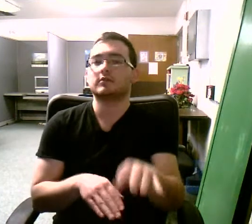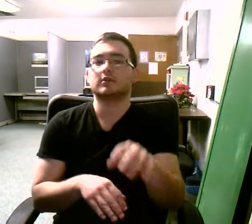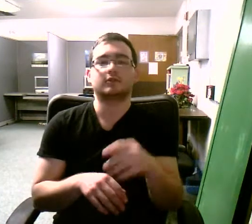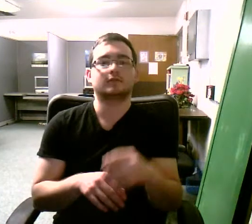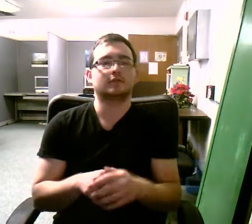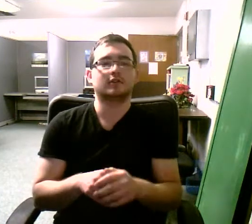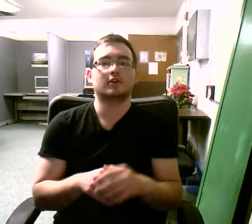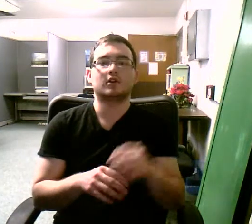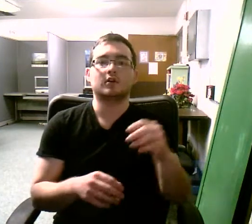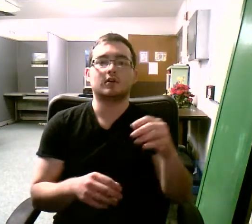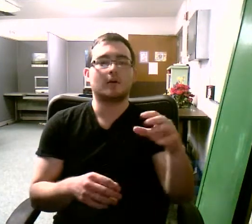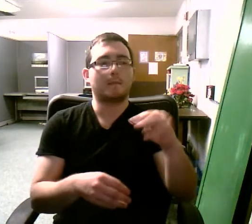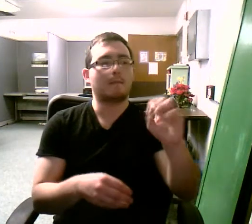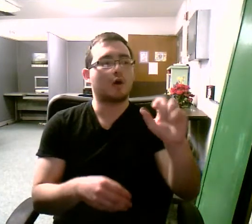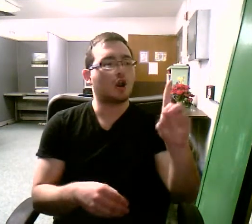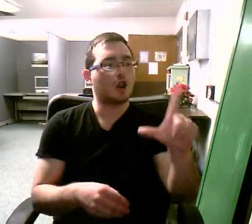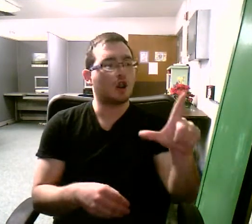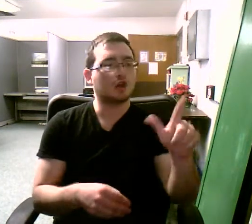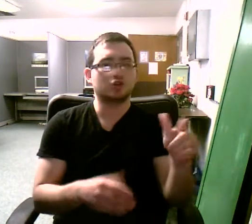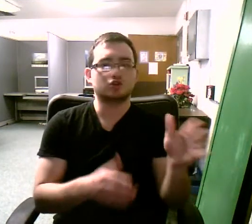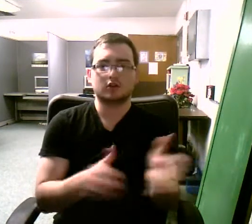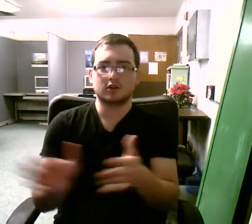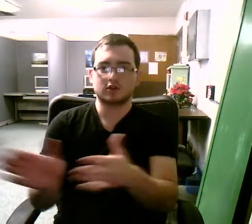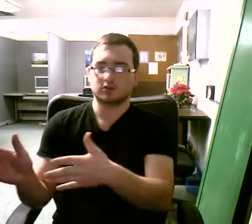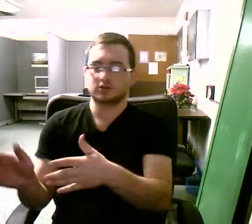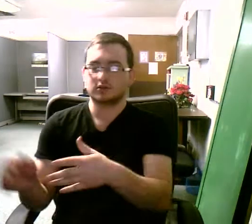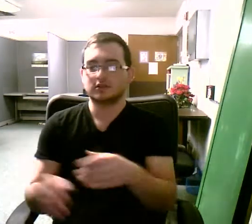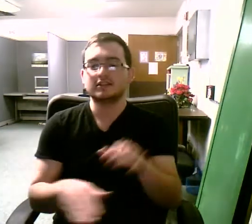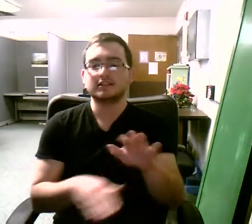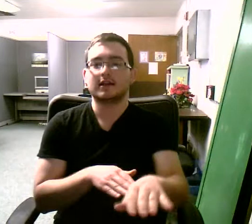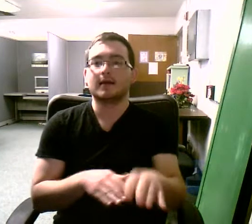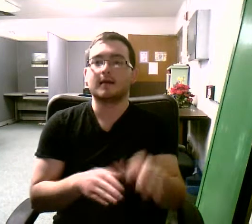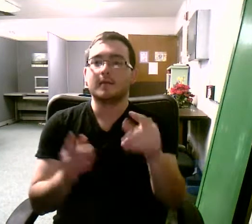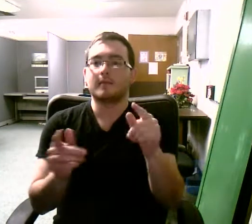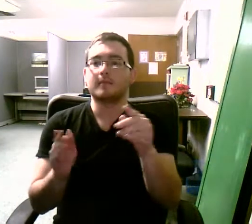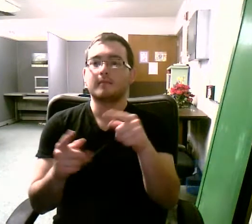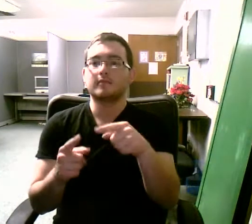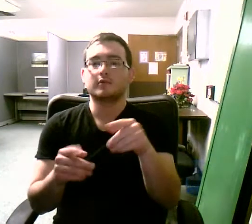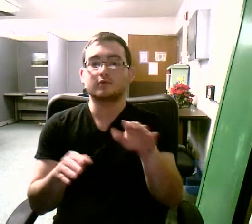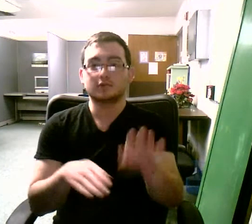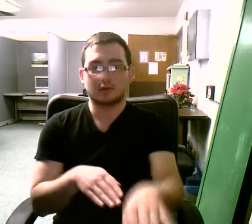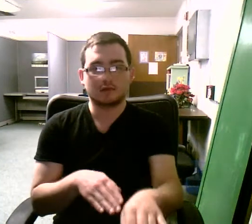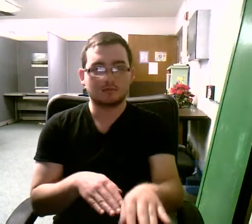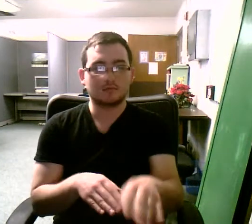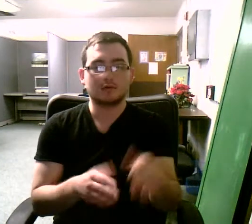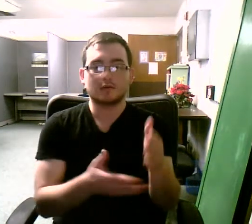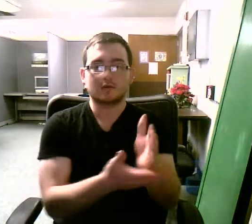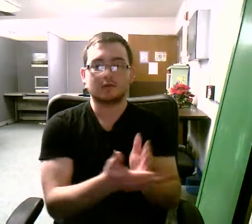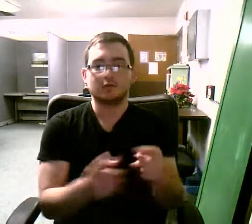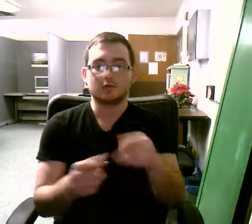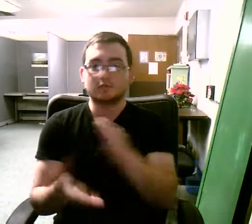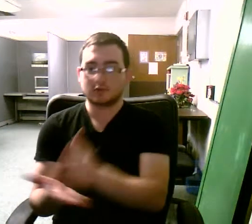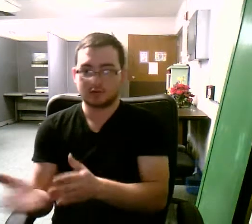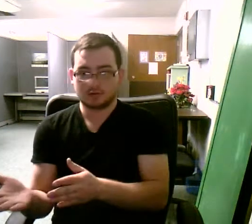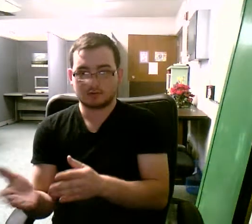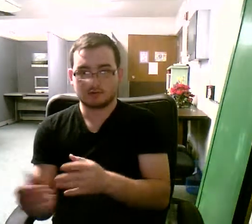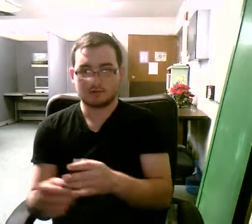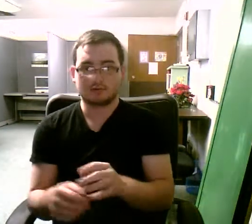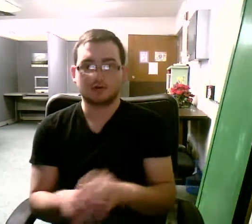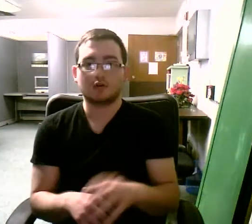by piece. Good. And then we'll do the work. We'll solve our answer using our plan, and then we can check and make sure it's reasonable